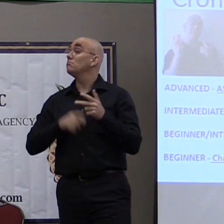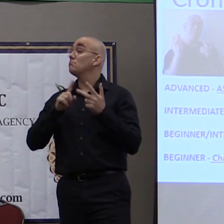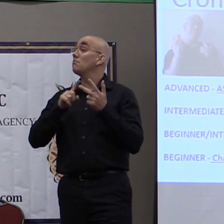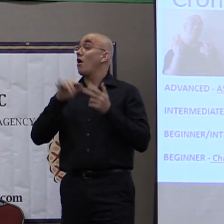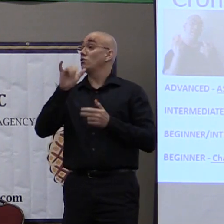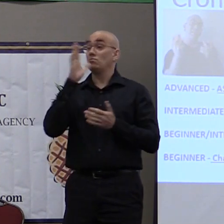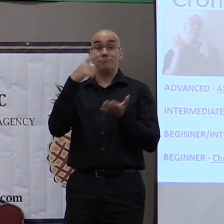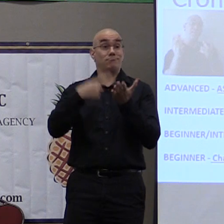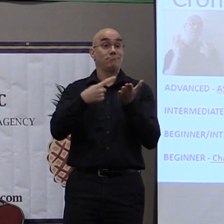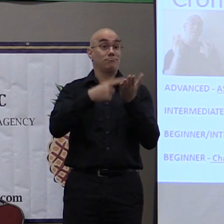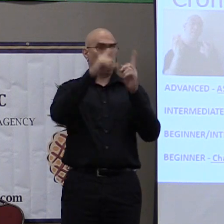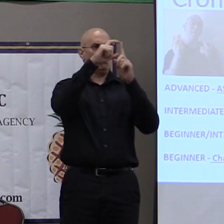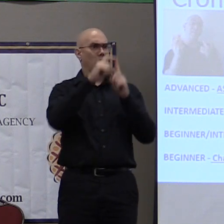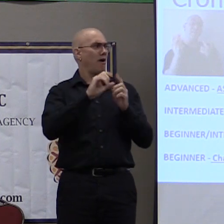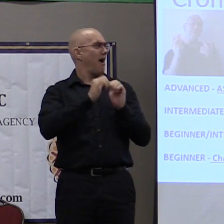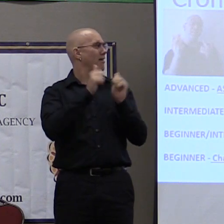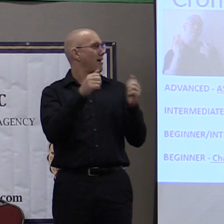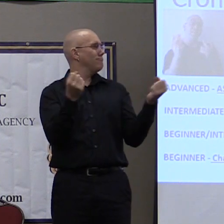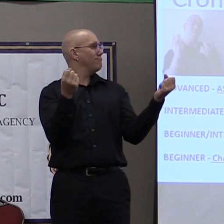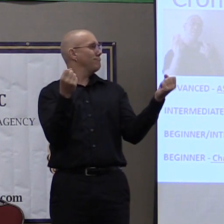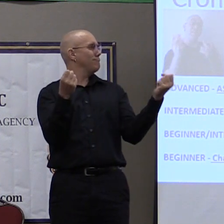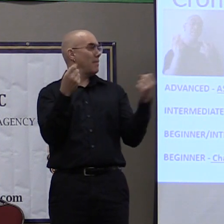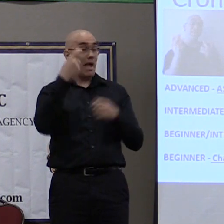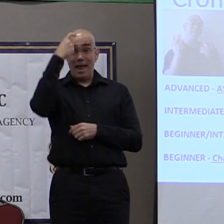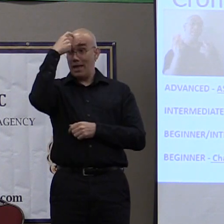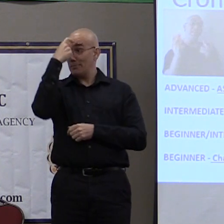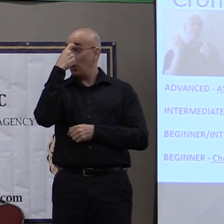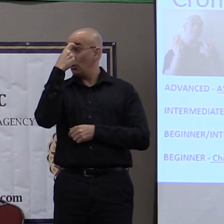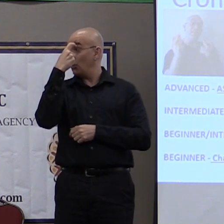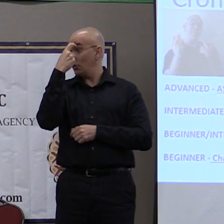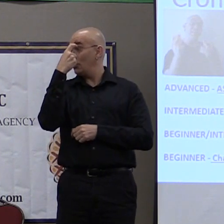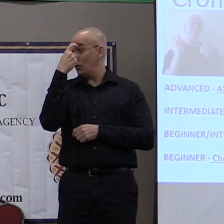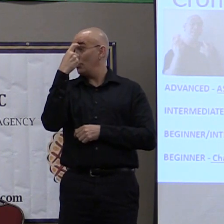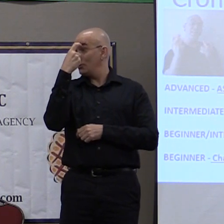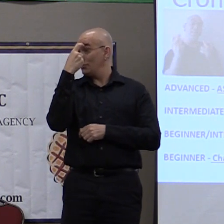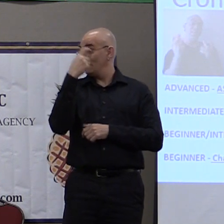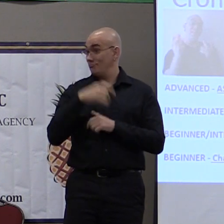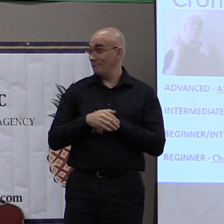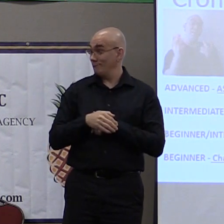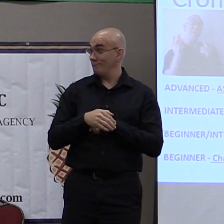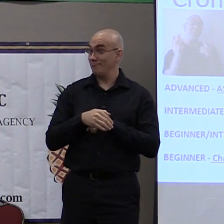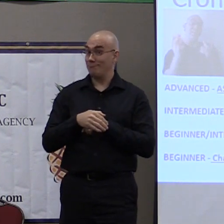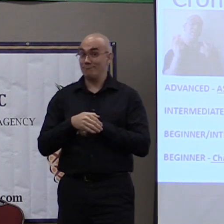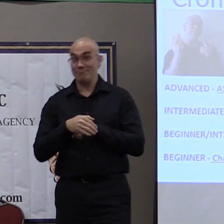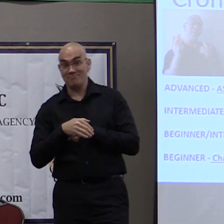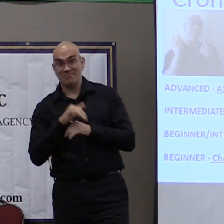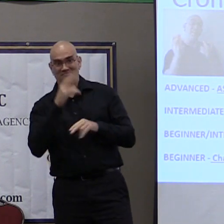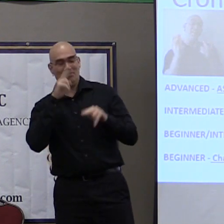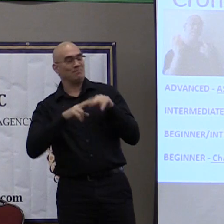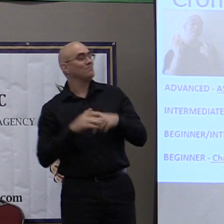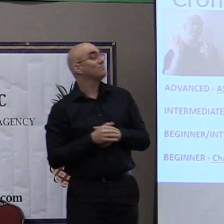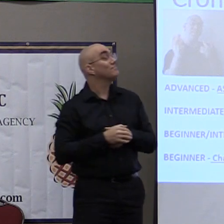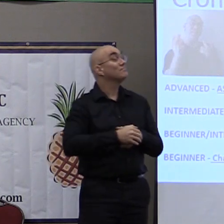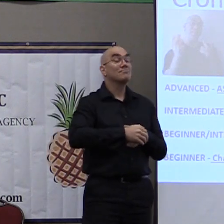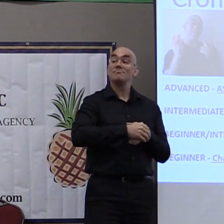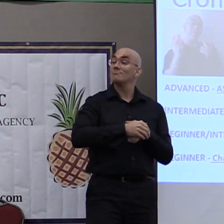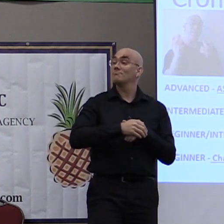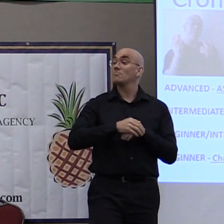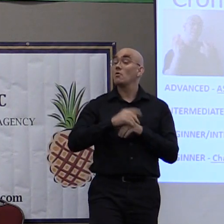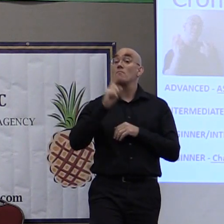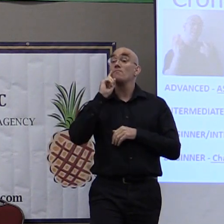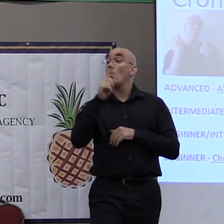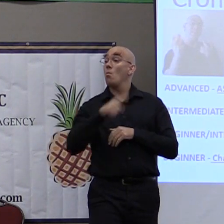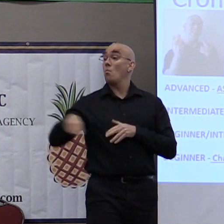be tonight. Also, we'll be discussing terminology and how to sign those, like Harry Potter. That'll be